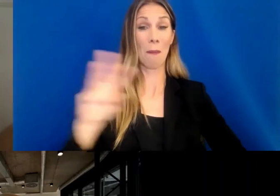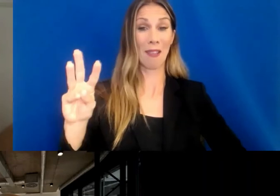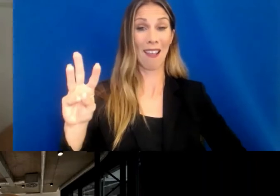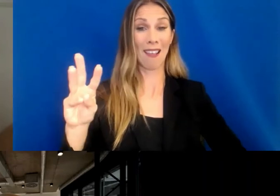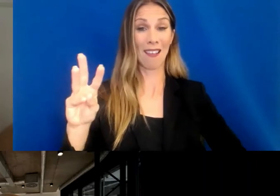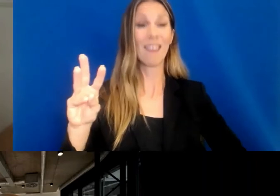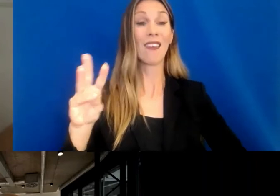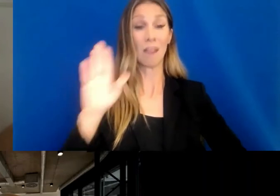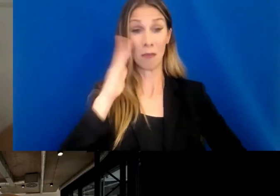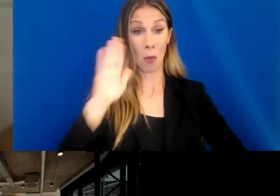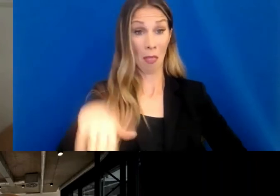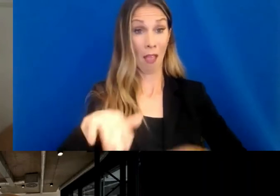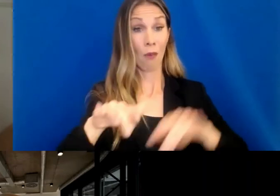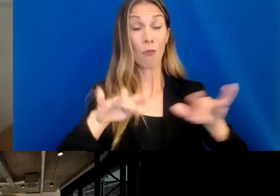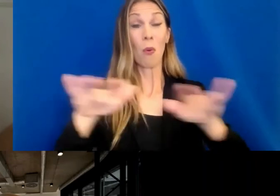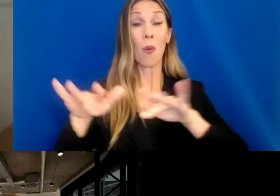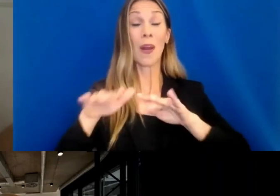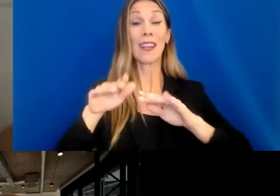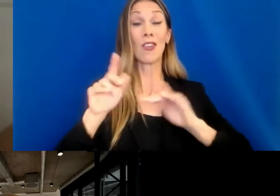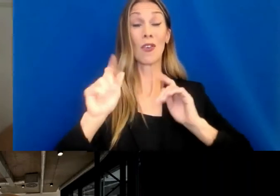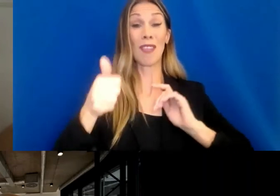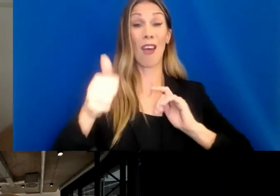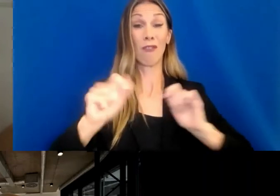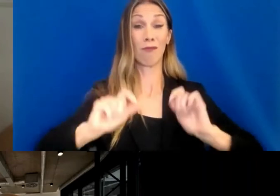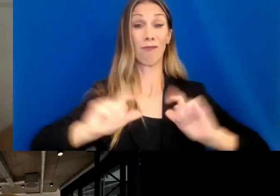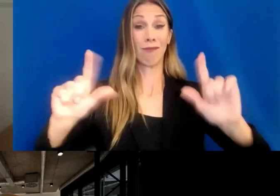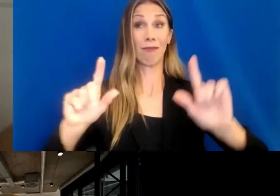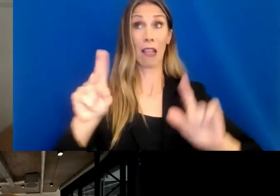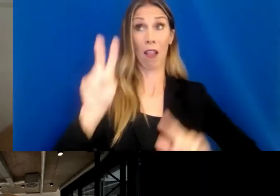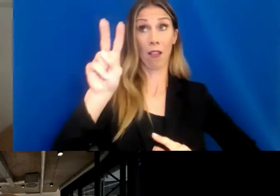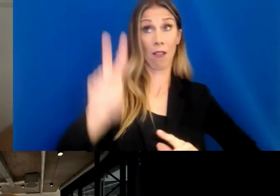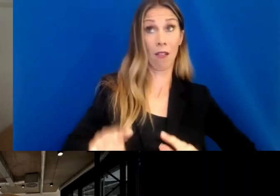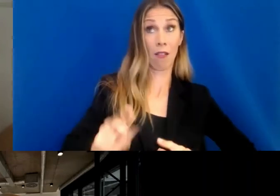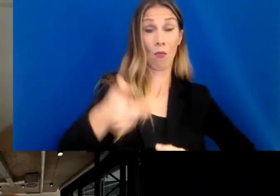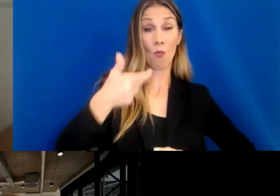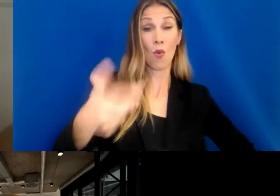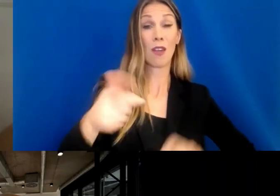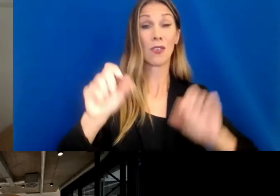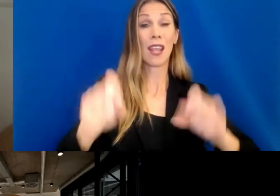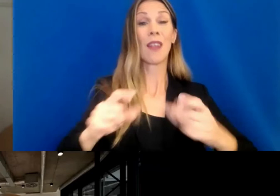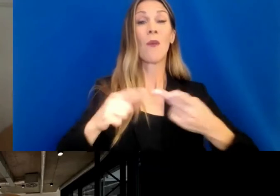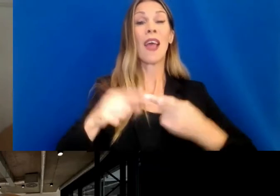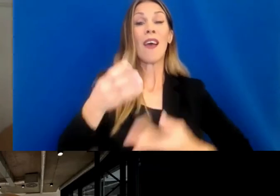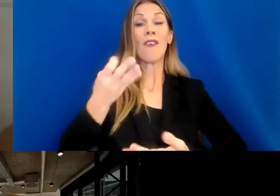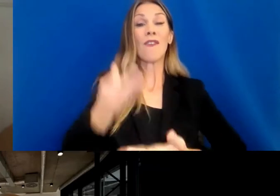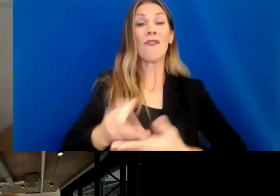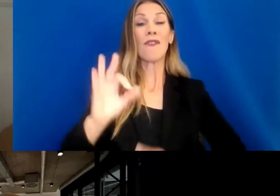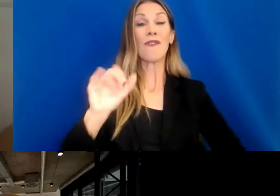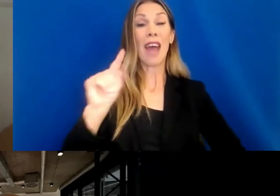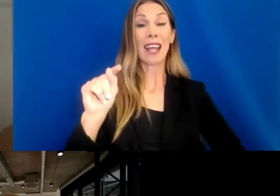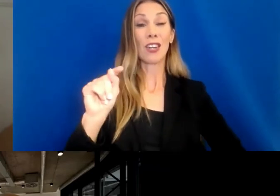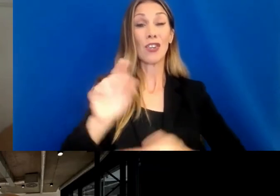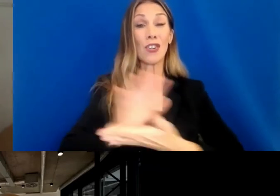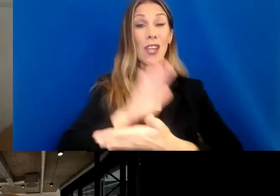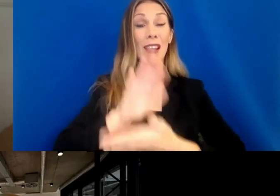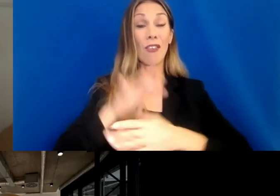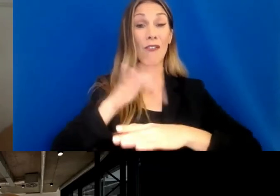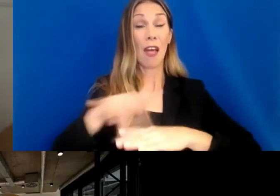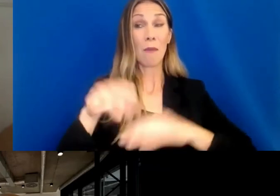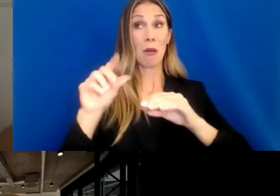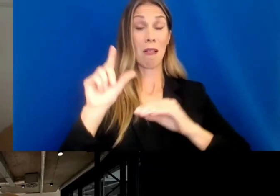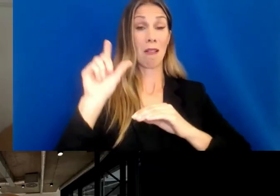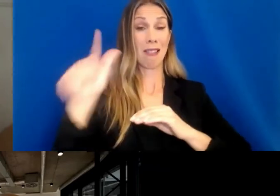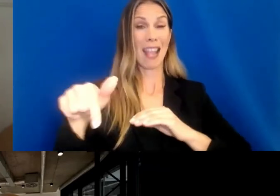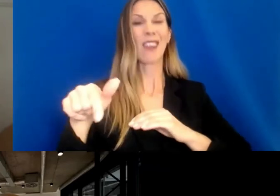available. There are fact sheets available, and more will be posted early in the week. The purpose of